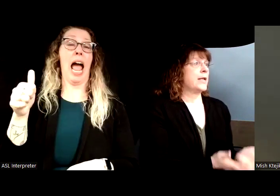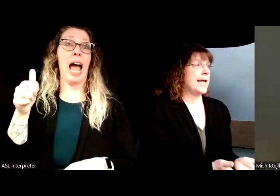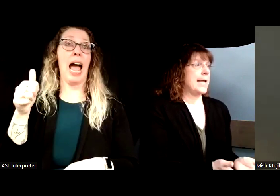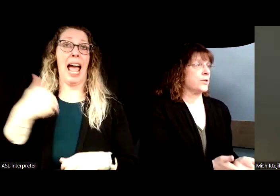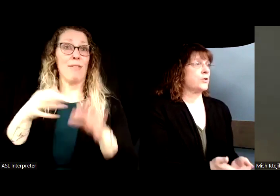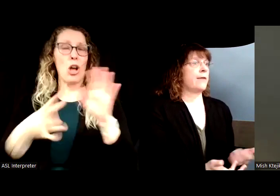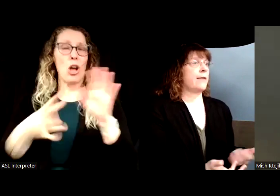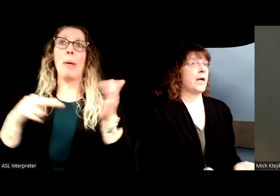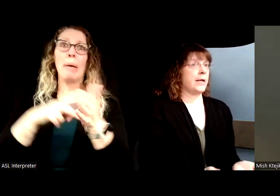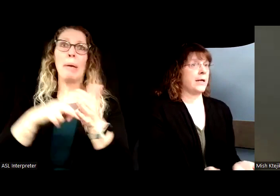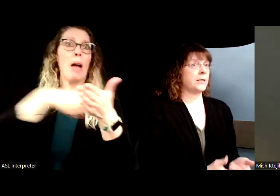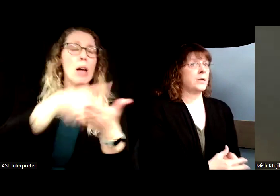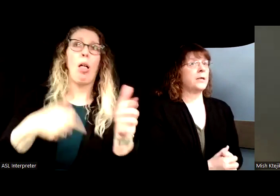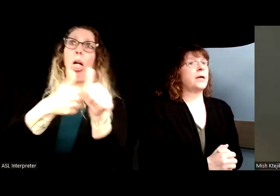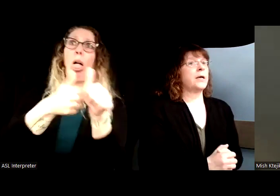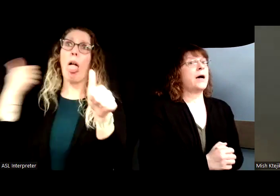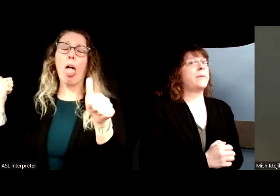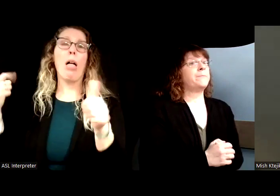they had to cancel, so now they're behind.